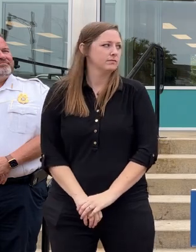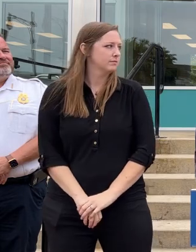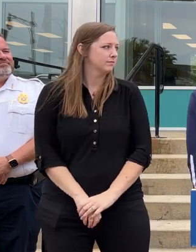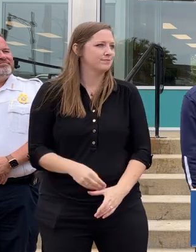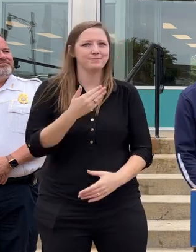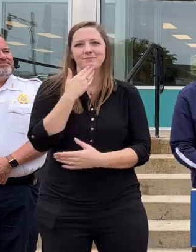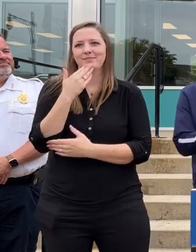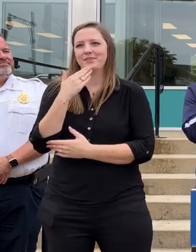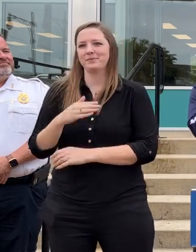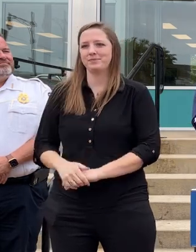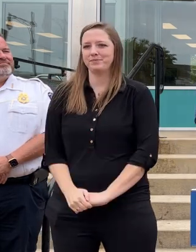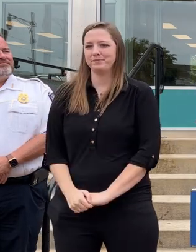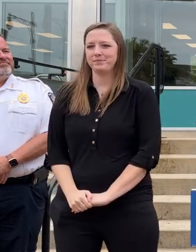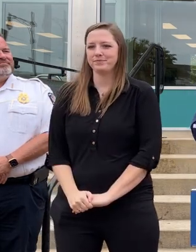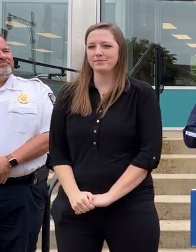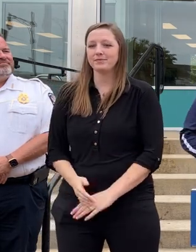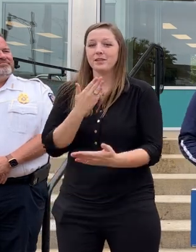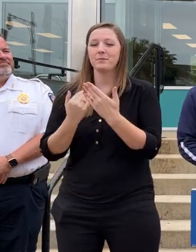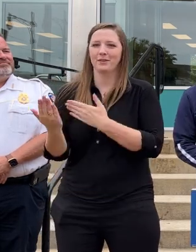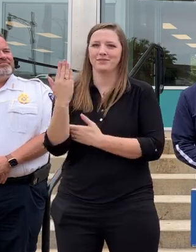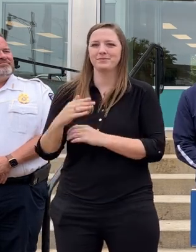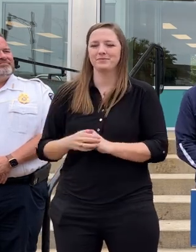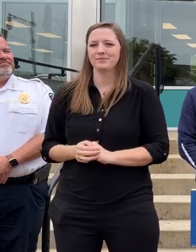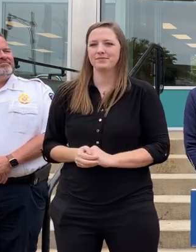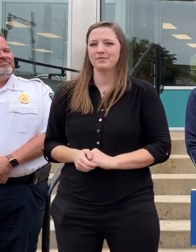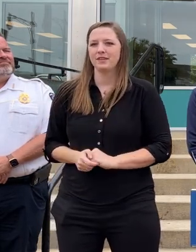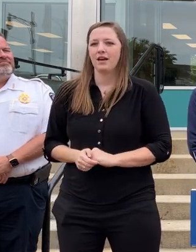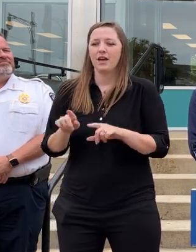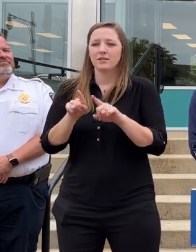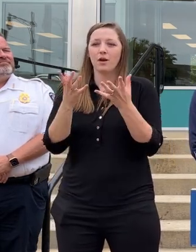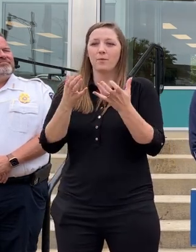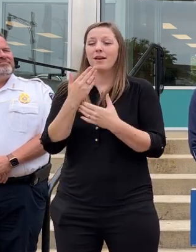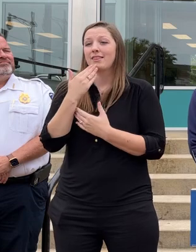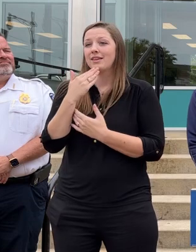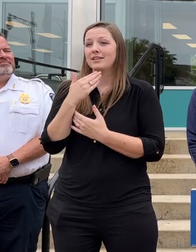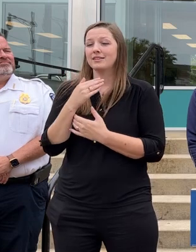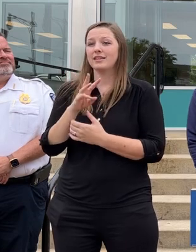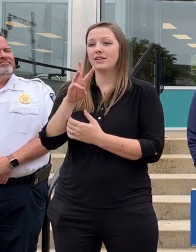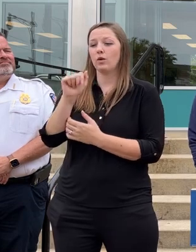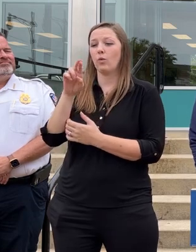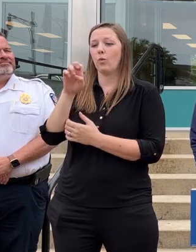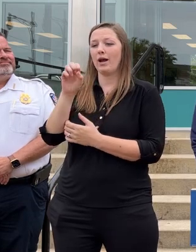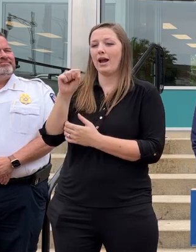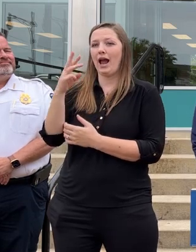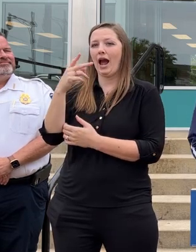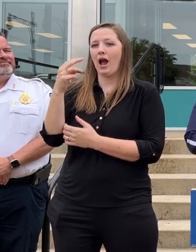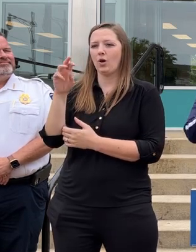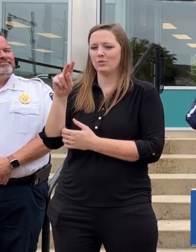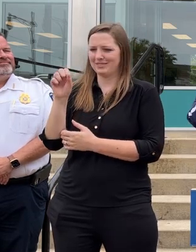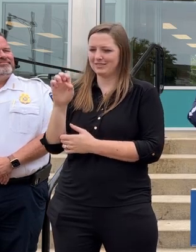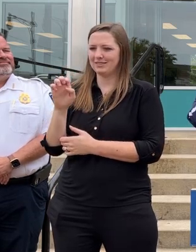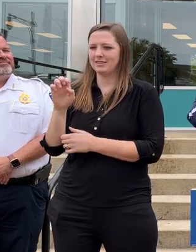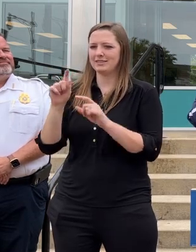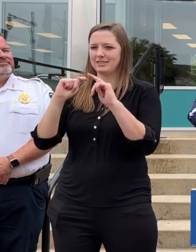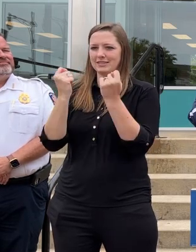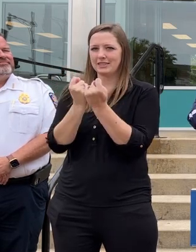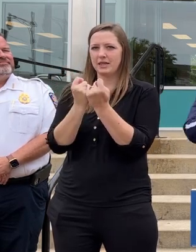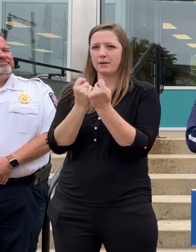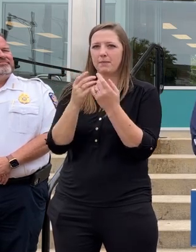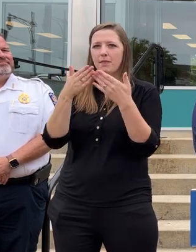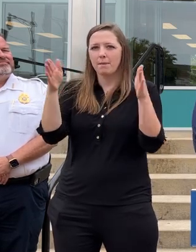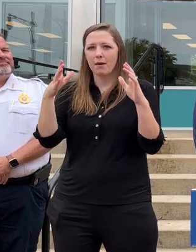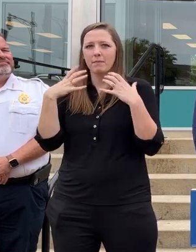you. Thank you. Good morning. And I also want to thank our warehouse team and the Office of Public Health Emergency Preparedness